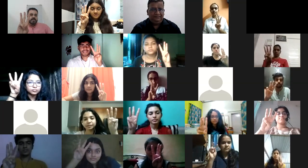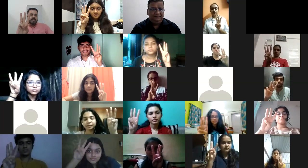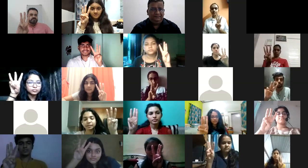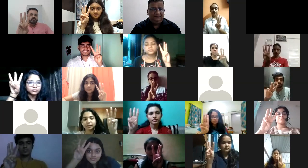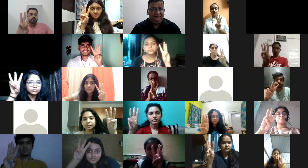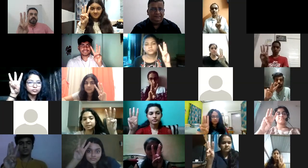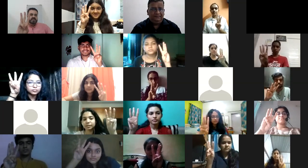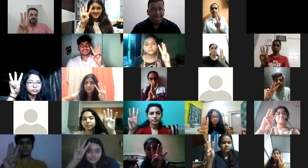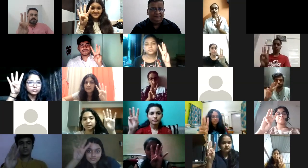4,